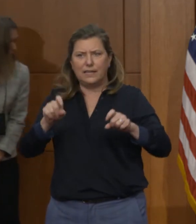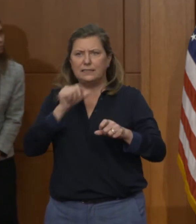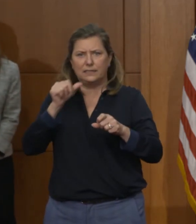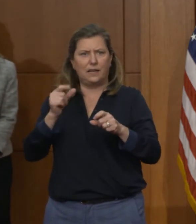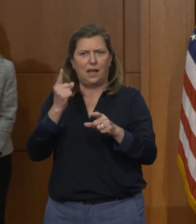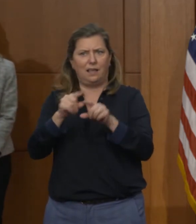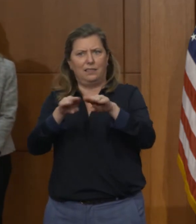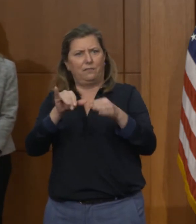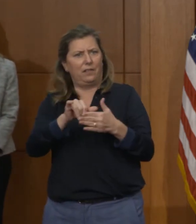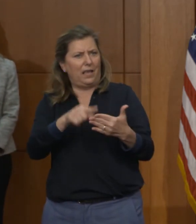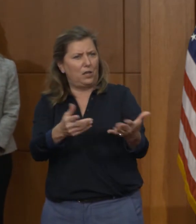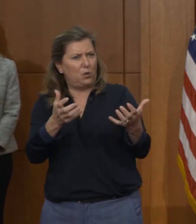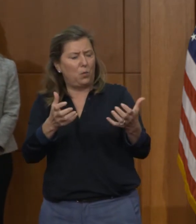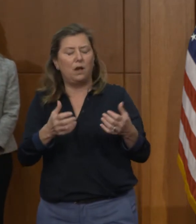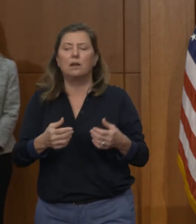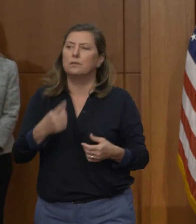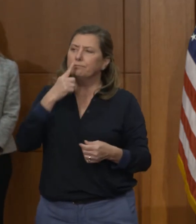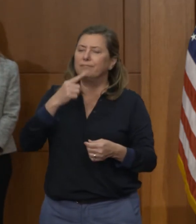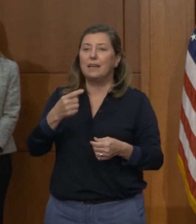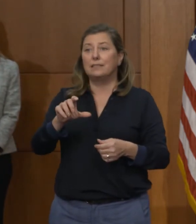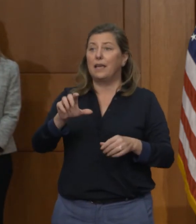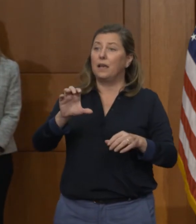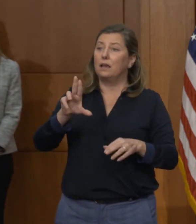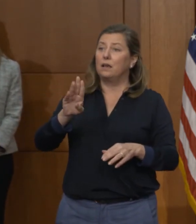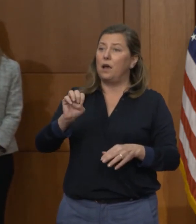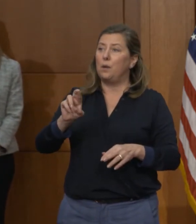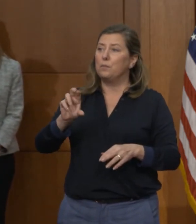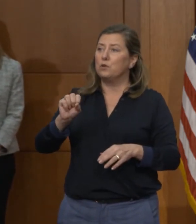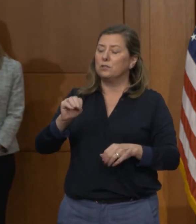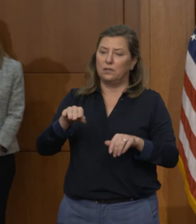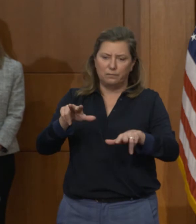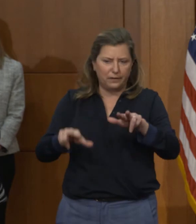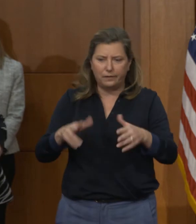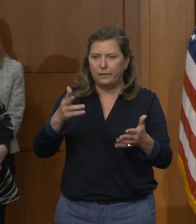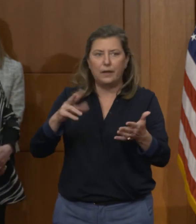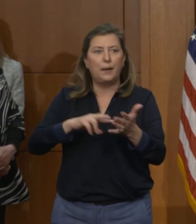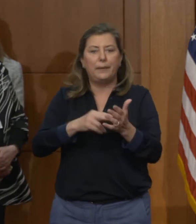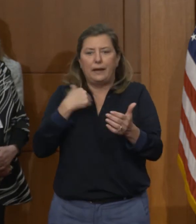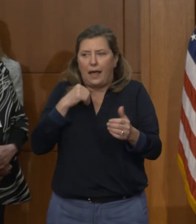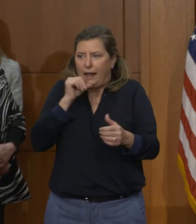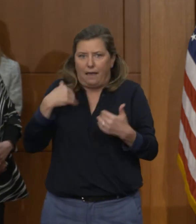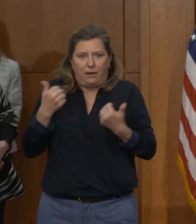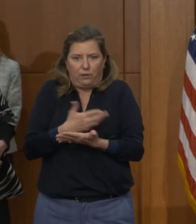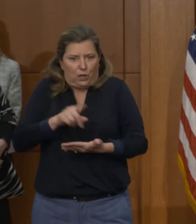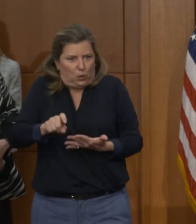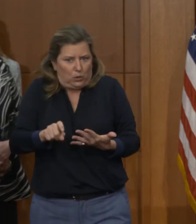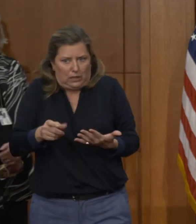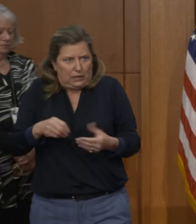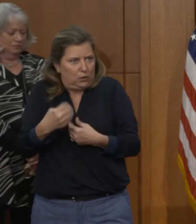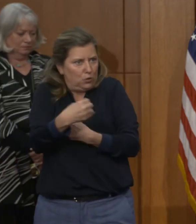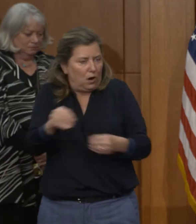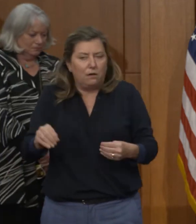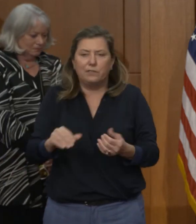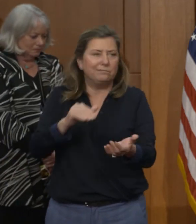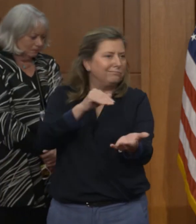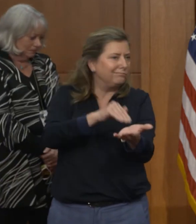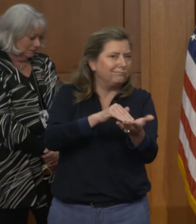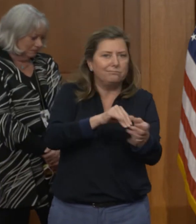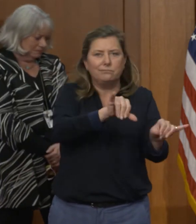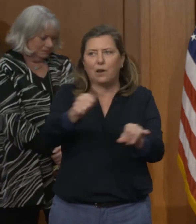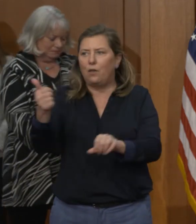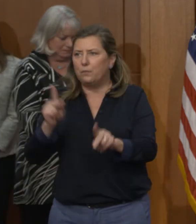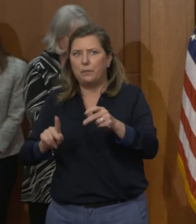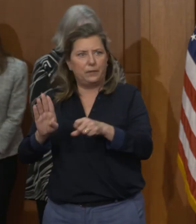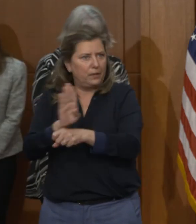we'd like? Yeah, Kate, when I say cumbersome, one, not having the supplies in your office. Doctors, obviously, just like everybody, they're